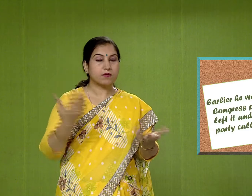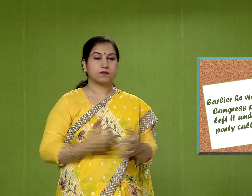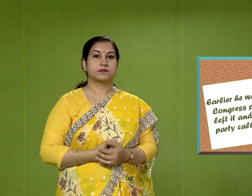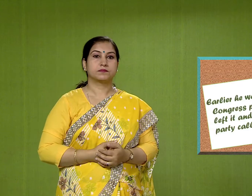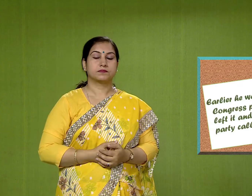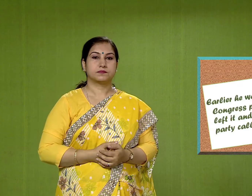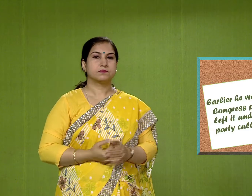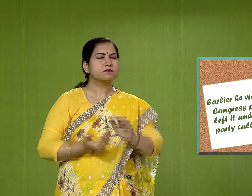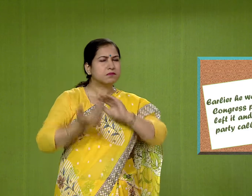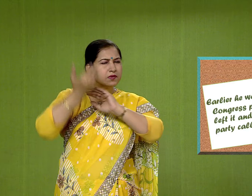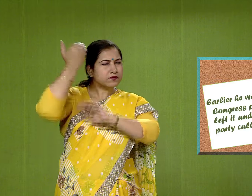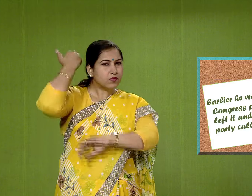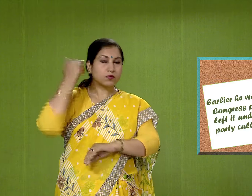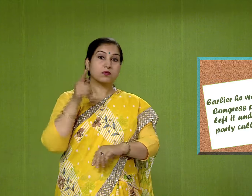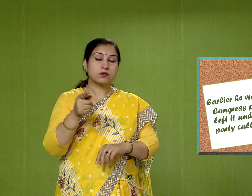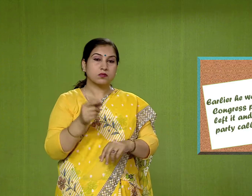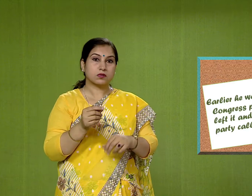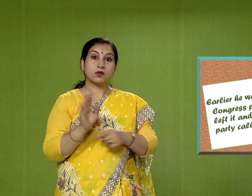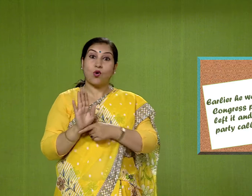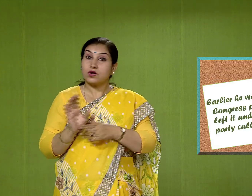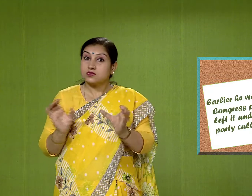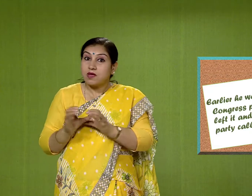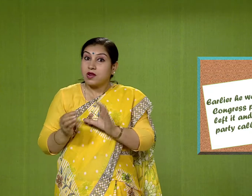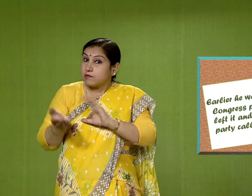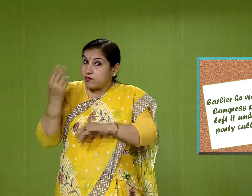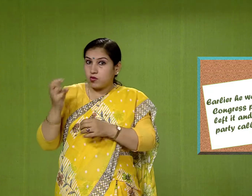Earlier, he was a member of the Congress Party.